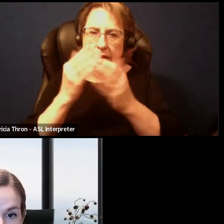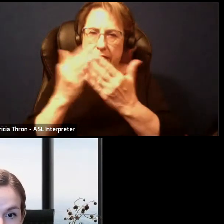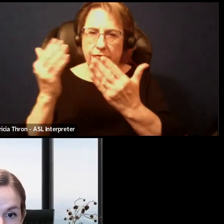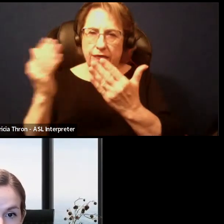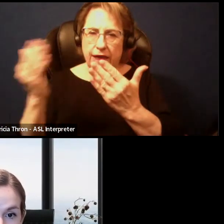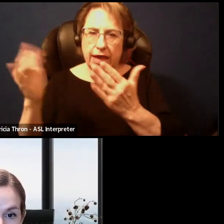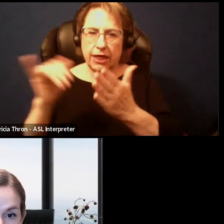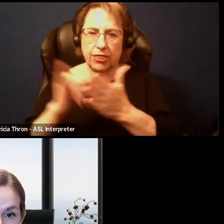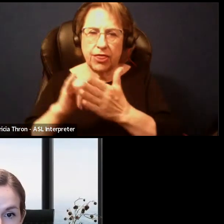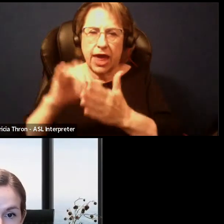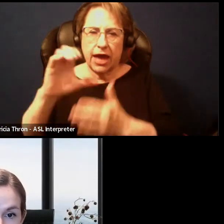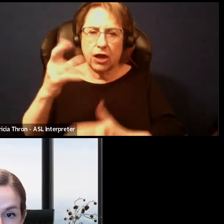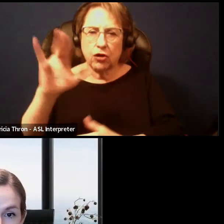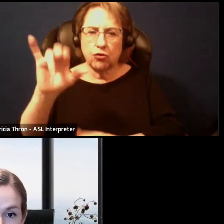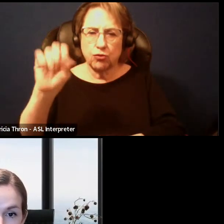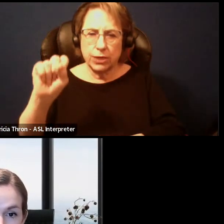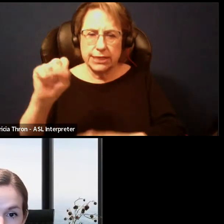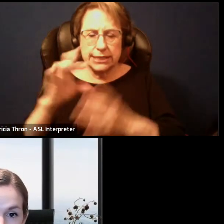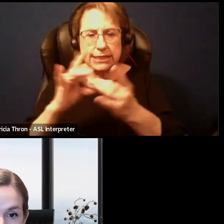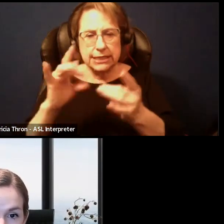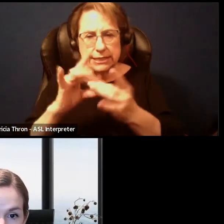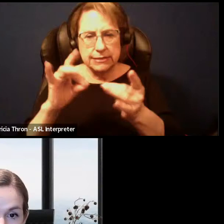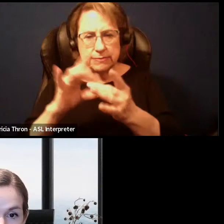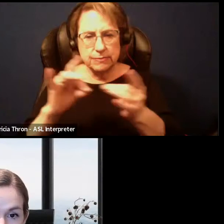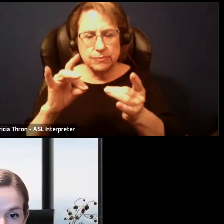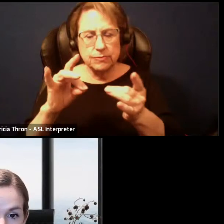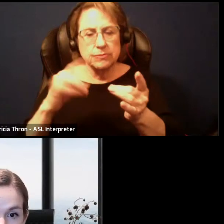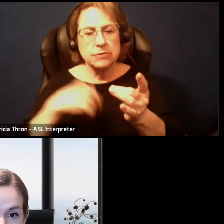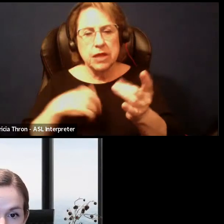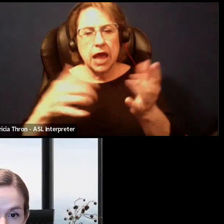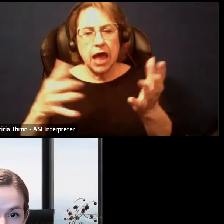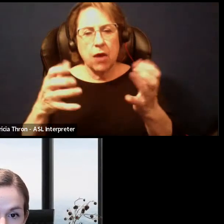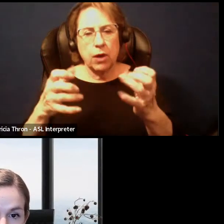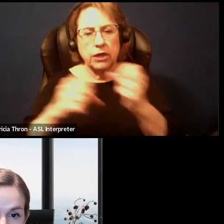Chris noted, but I want to jump a little bit on, is